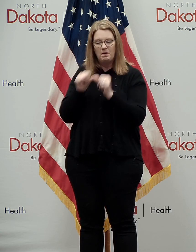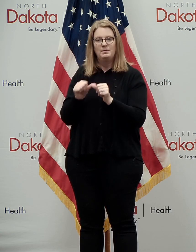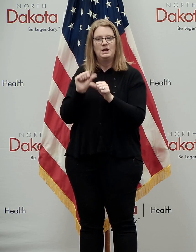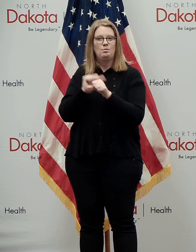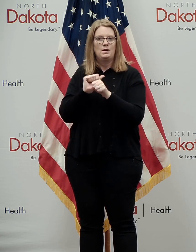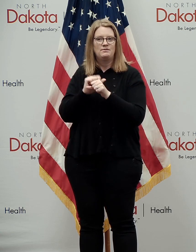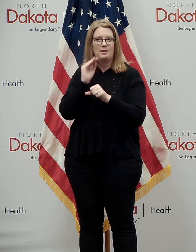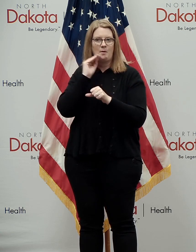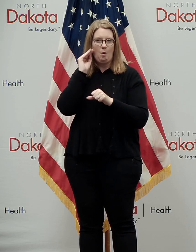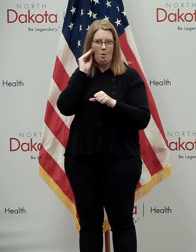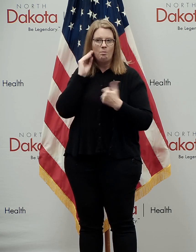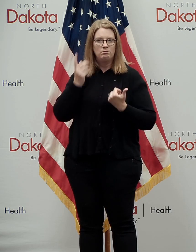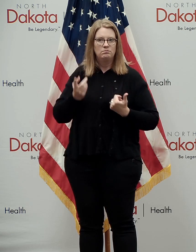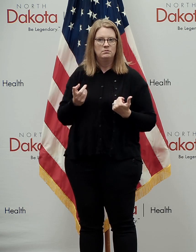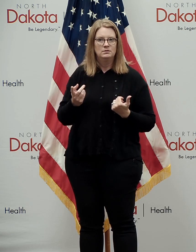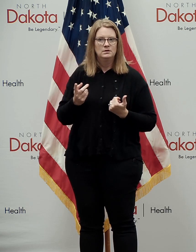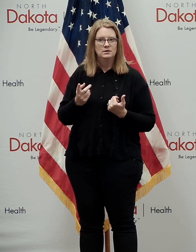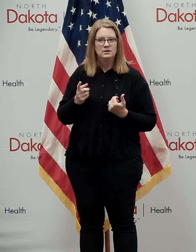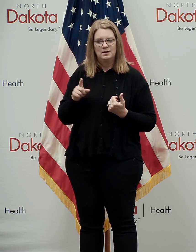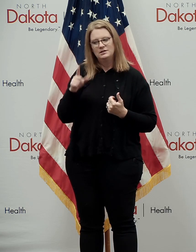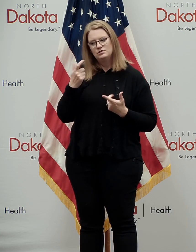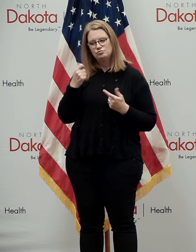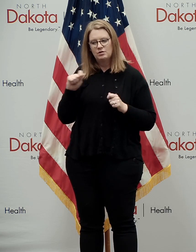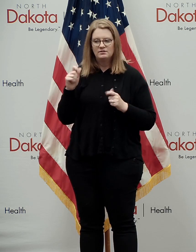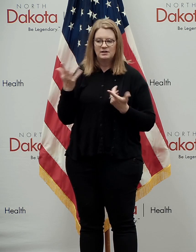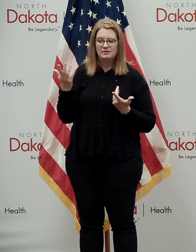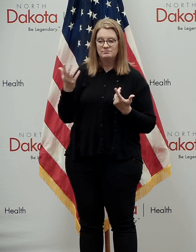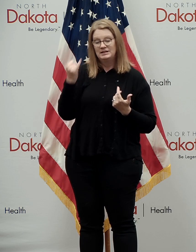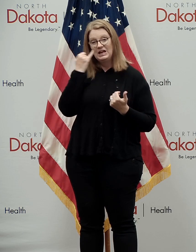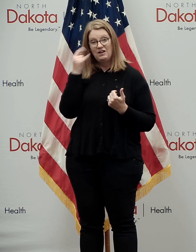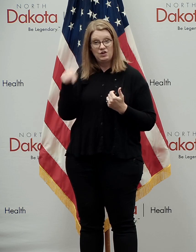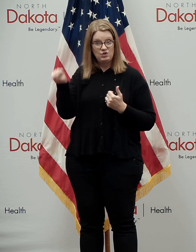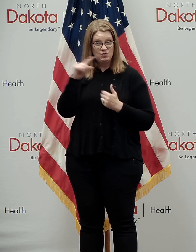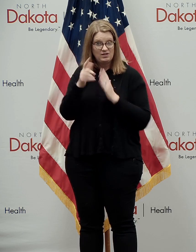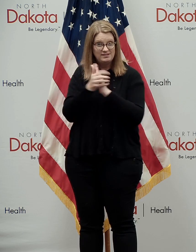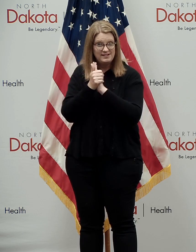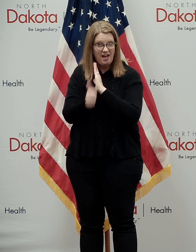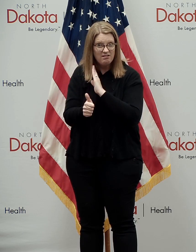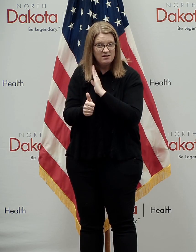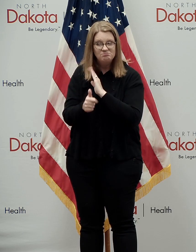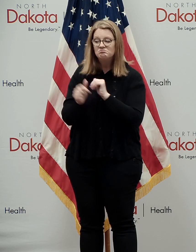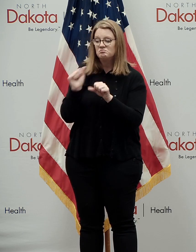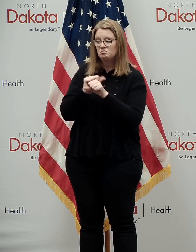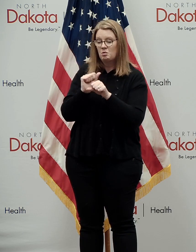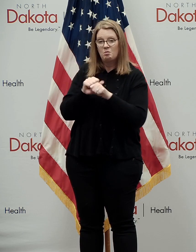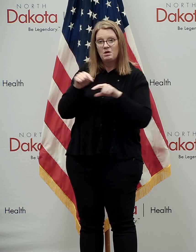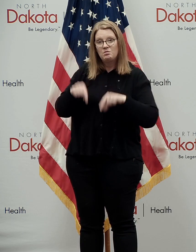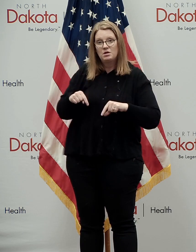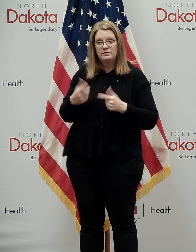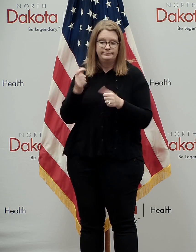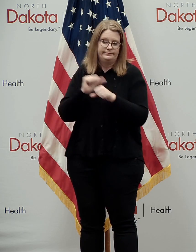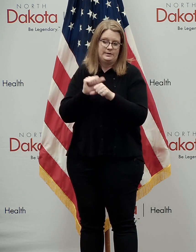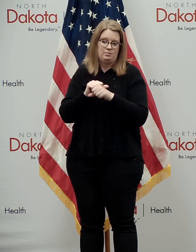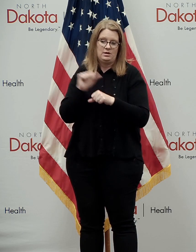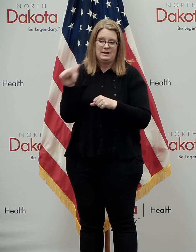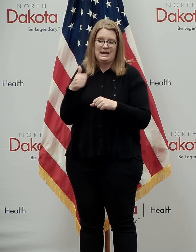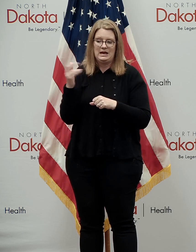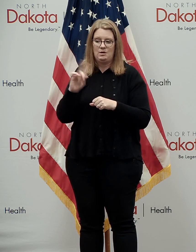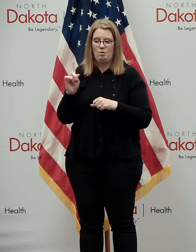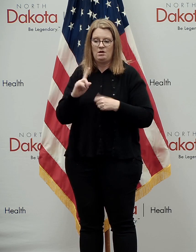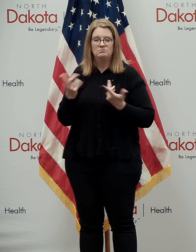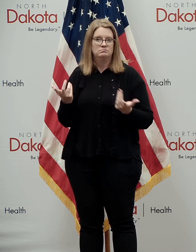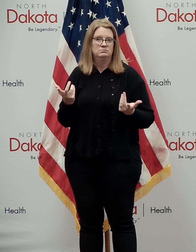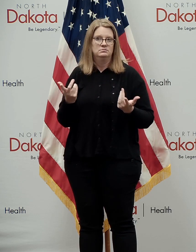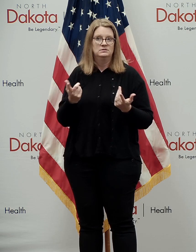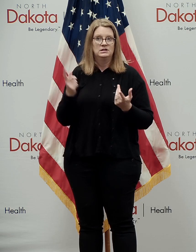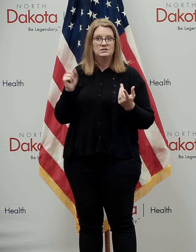using it as a talent acquisition play. And they're basically saying, if you're talented and you want to work for us, you can work anywhere in the world, and you don't even have to be in